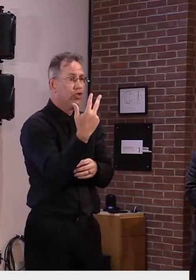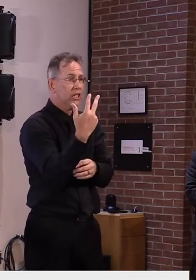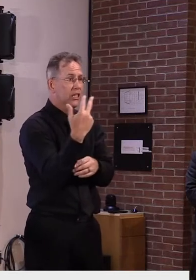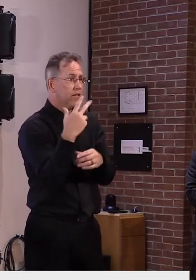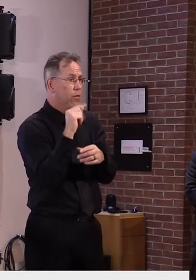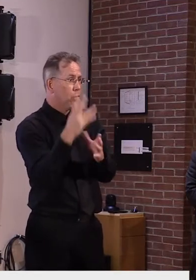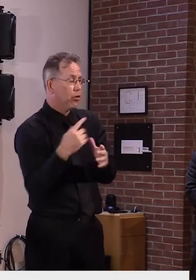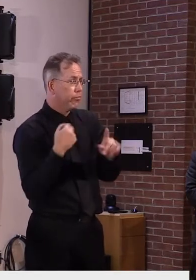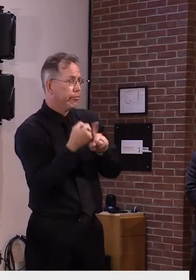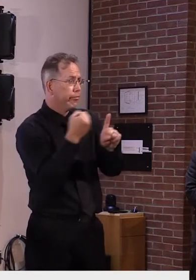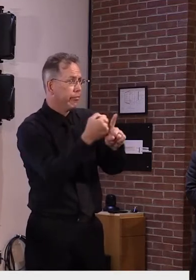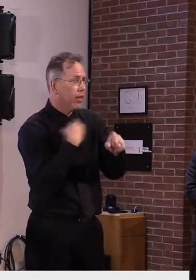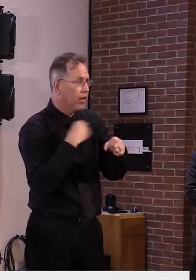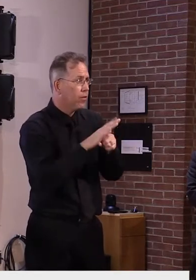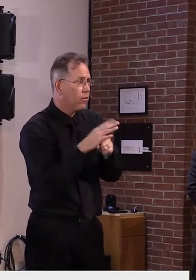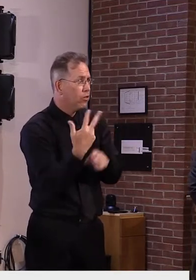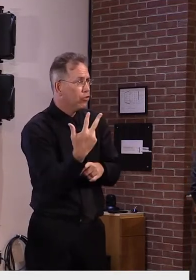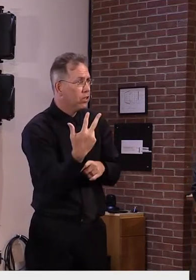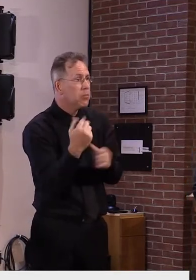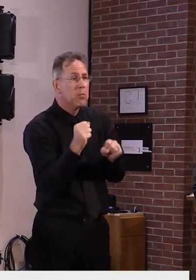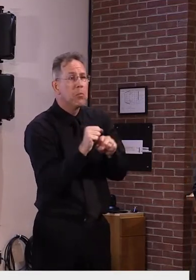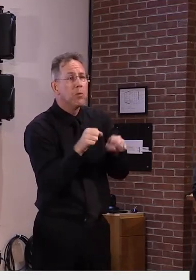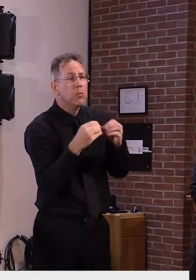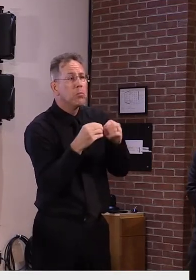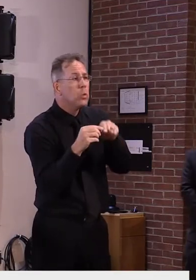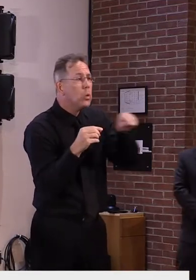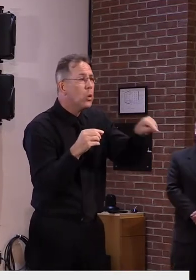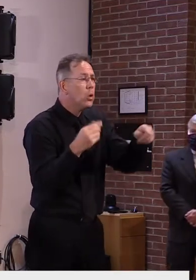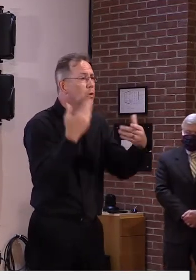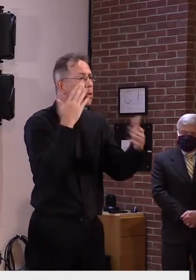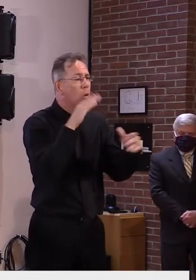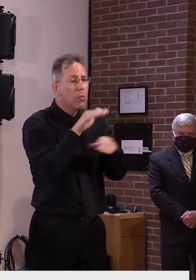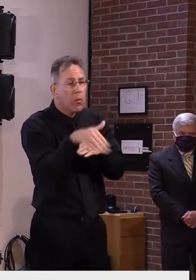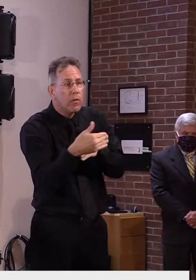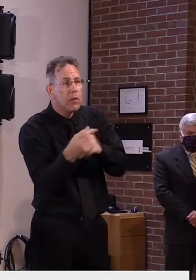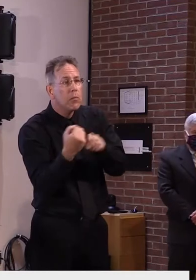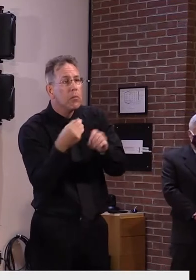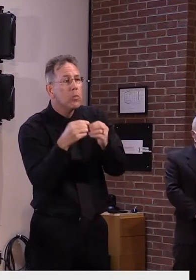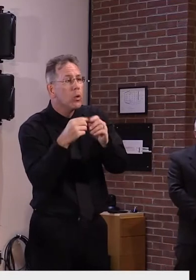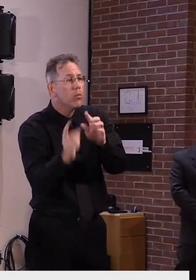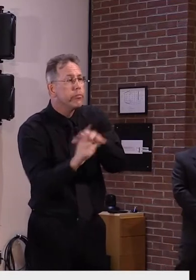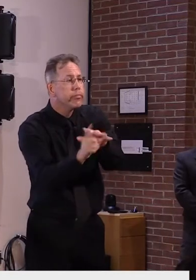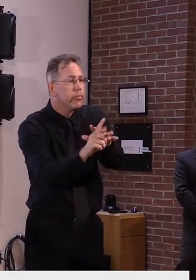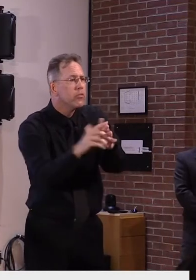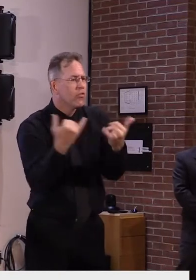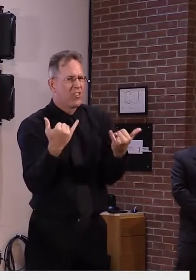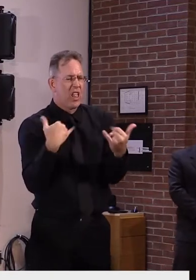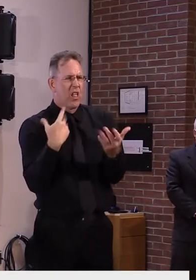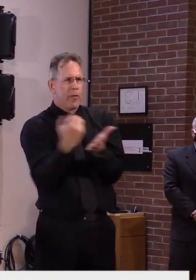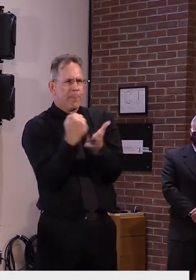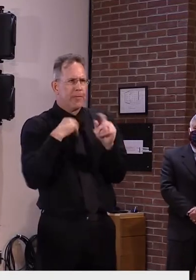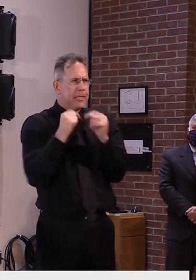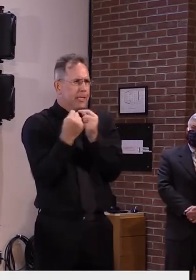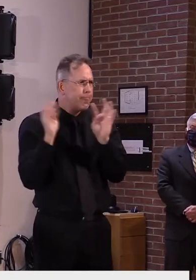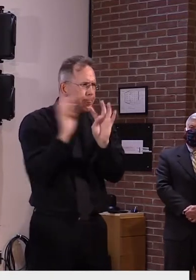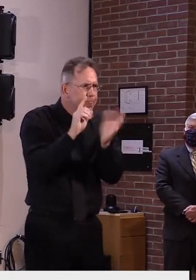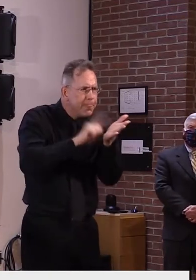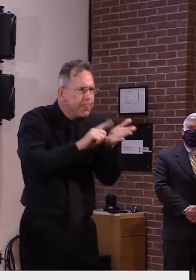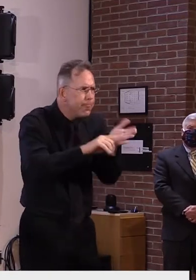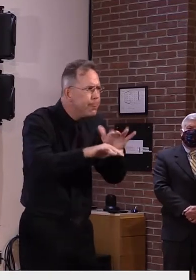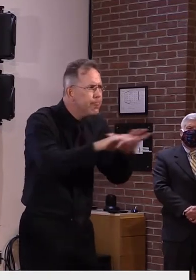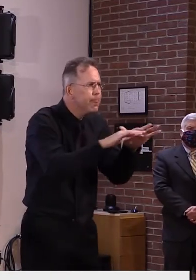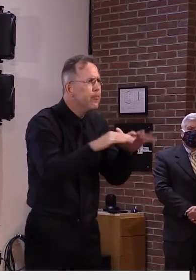overnight. These cases are now being reconciled in terms of the data, and we'll know more about them later